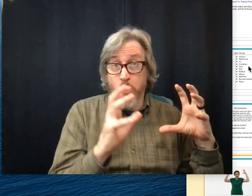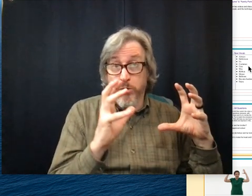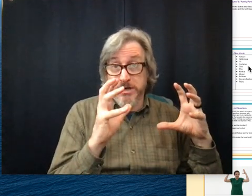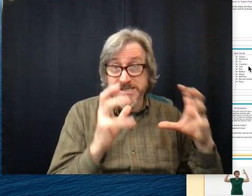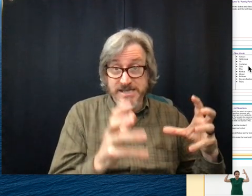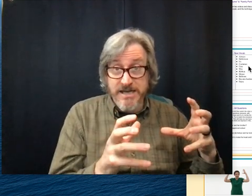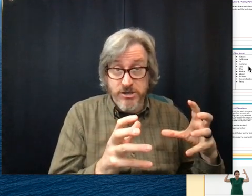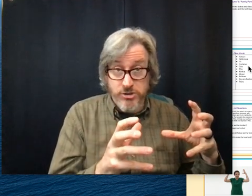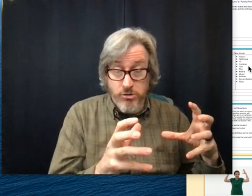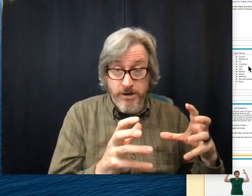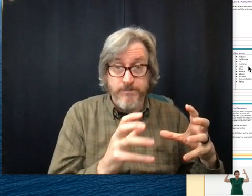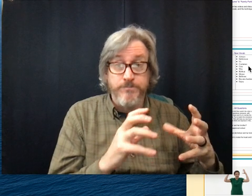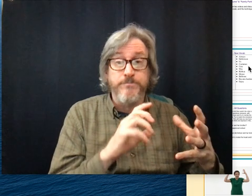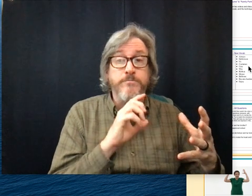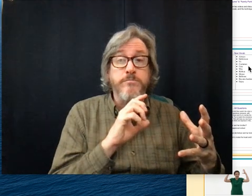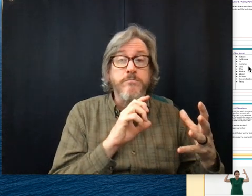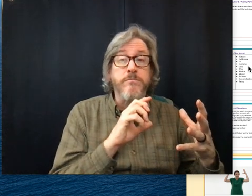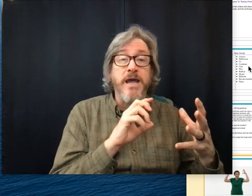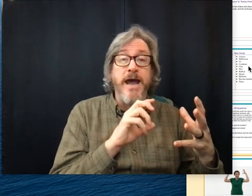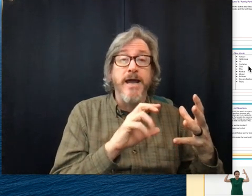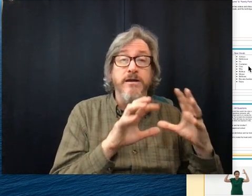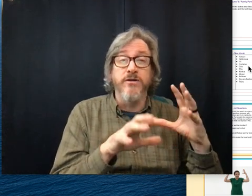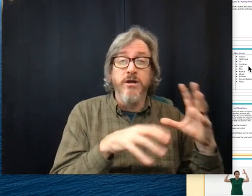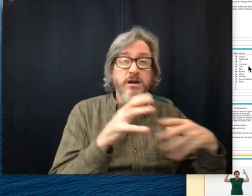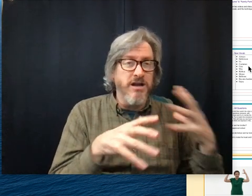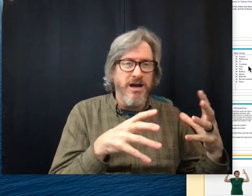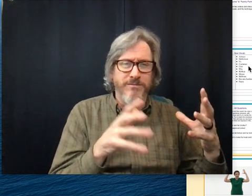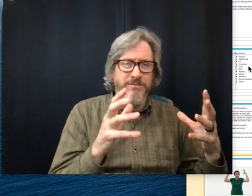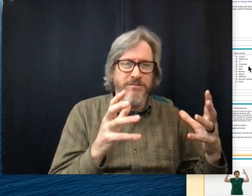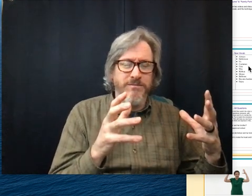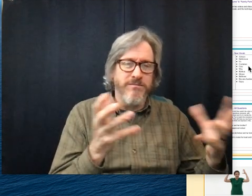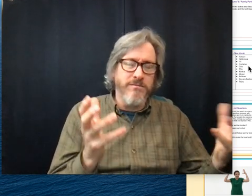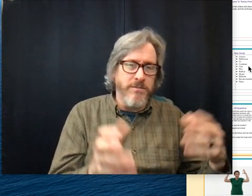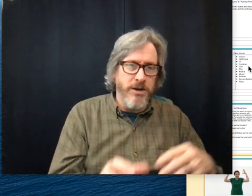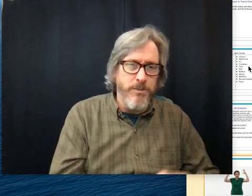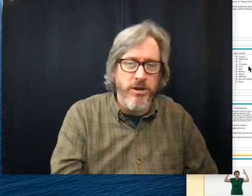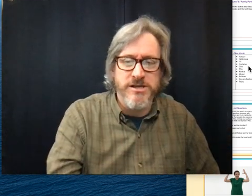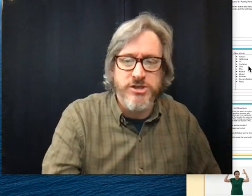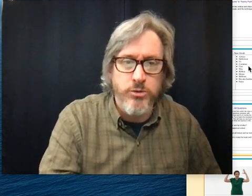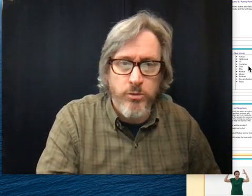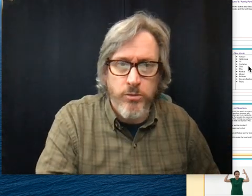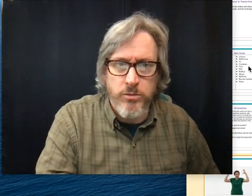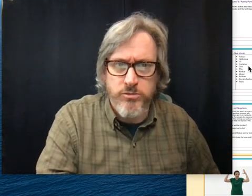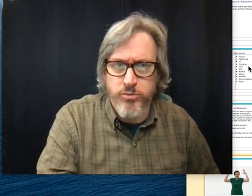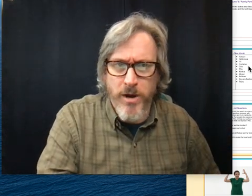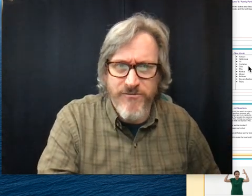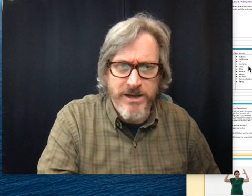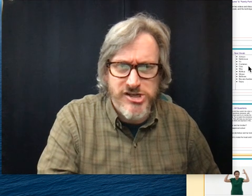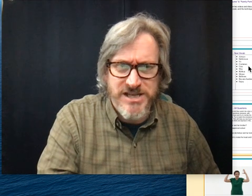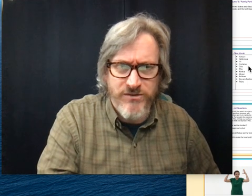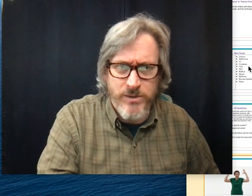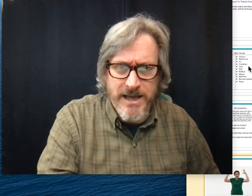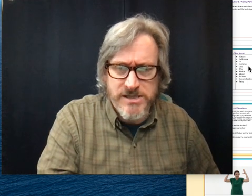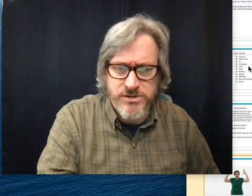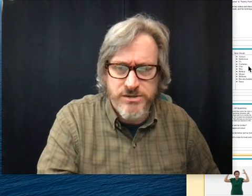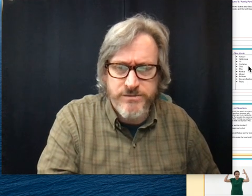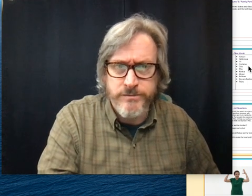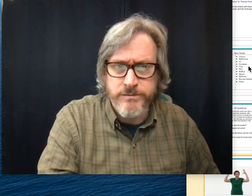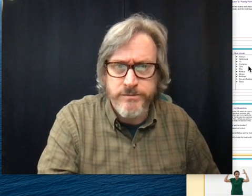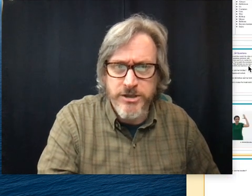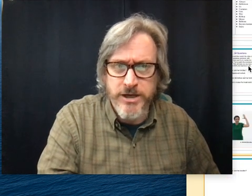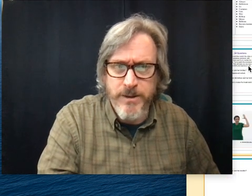about what we're going to see in the story. And it'd be pointless to have me just give you the